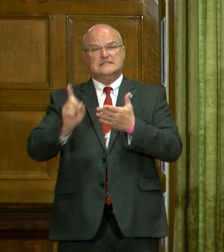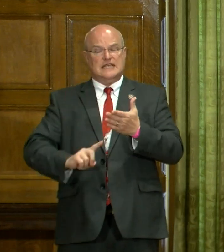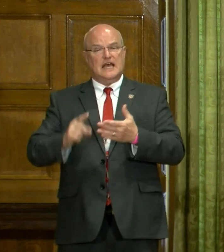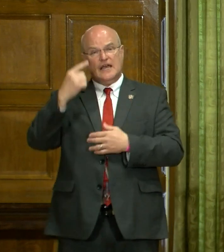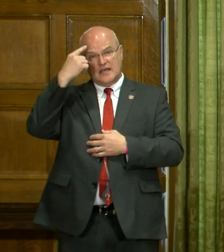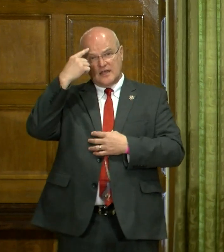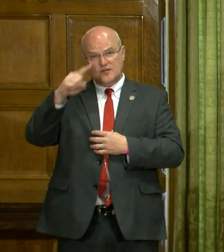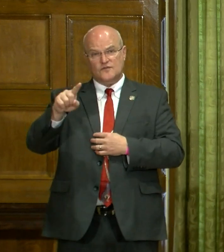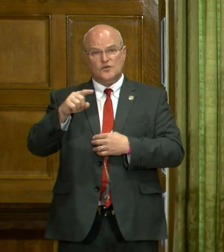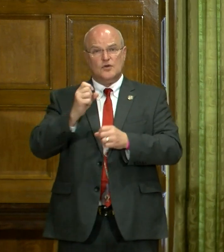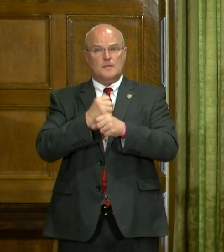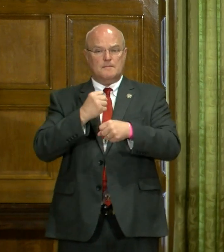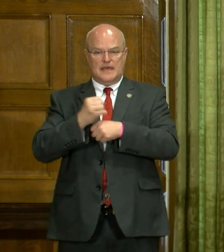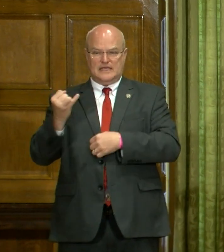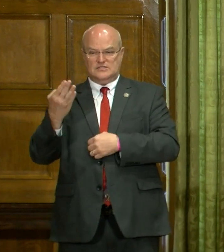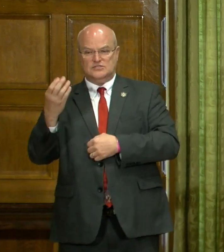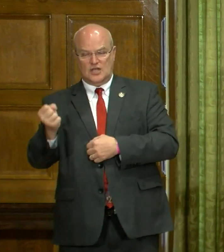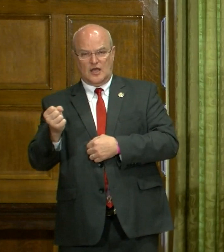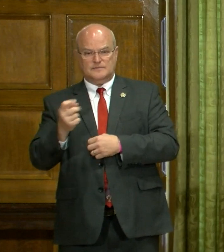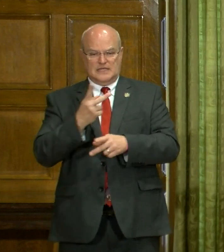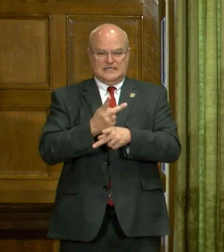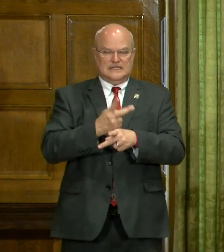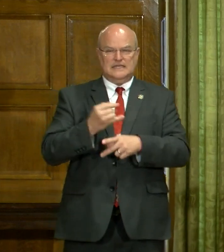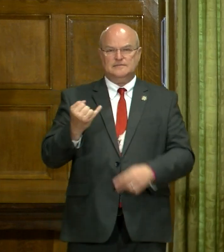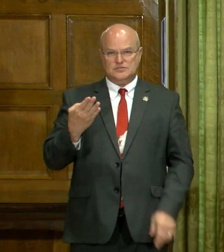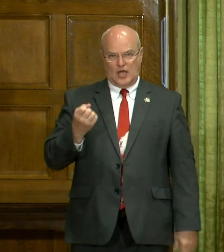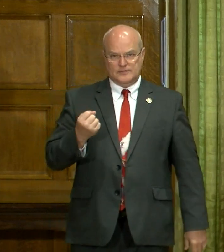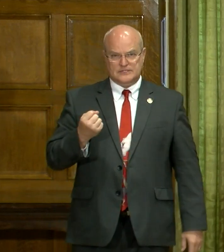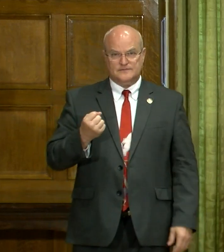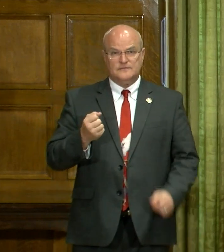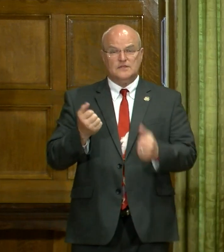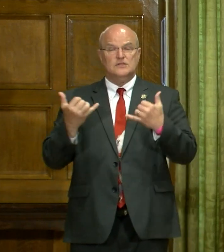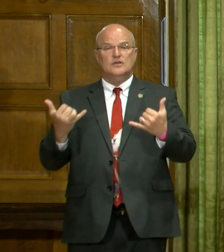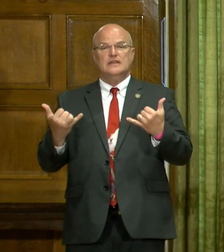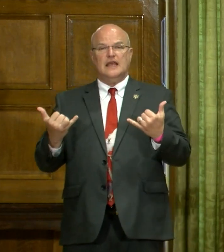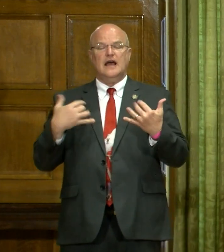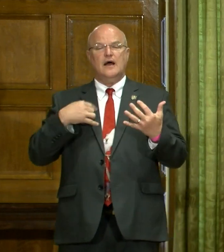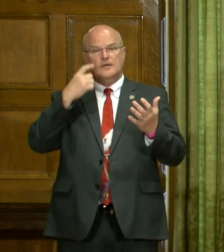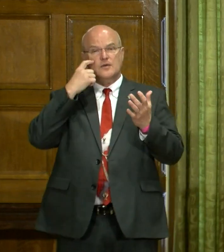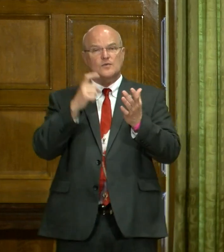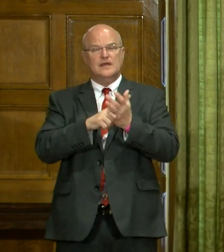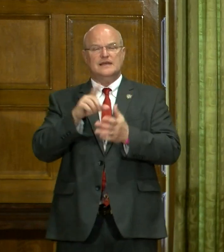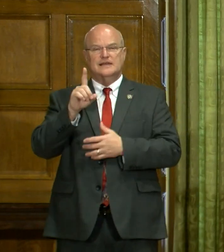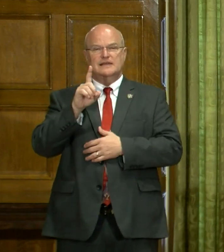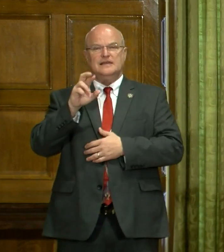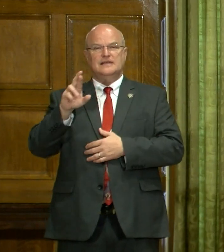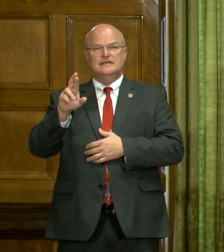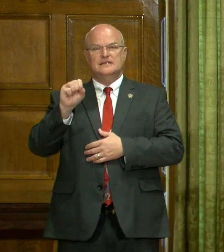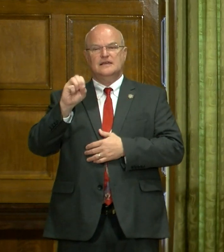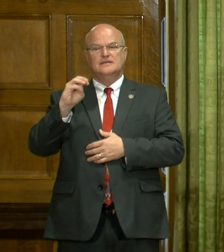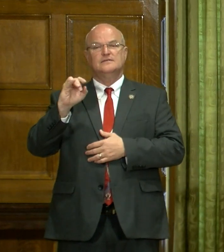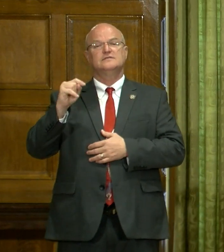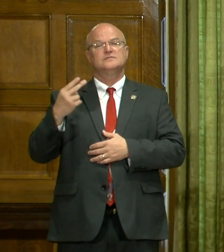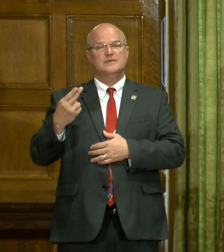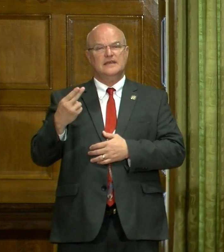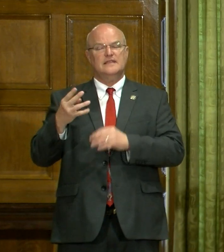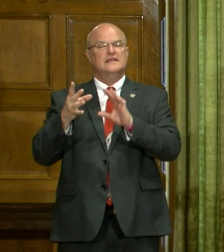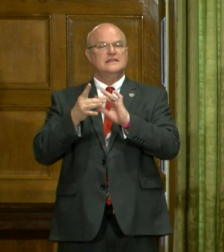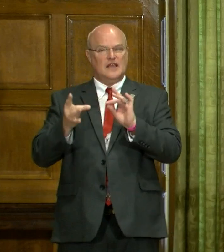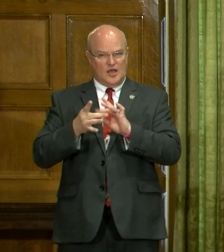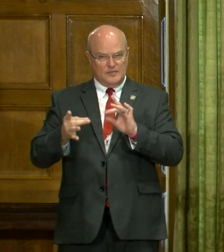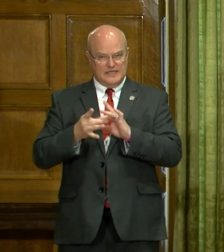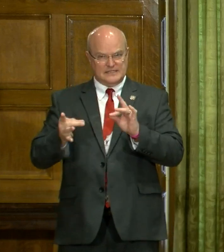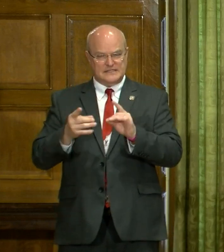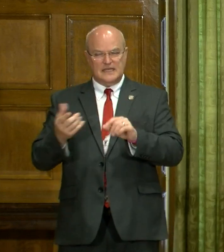designed to create jobs and to retain jobs. With that, let me recognize Dr. Smith for his